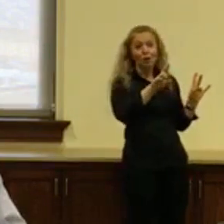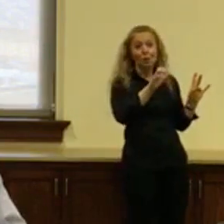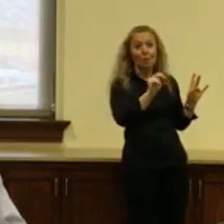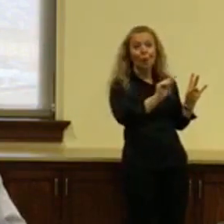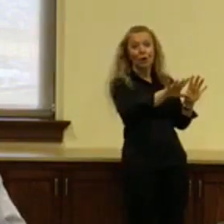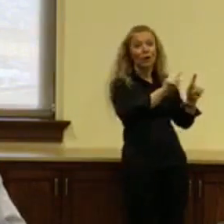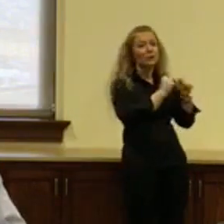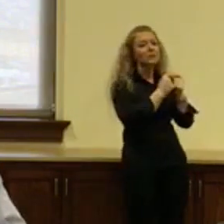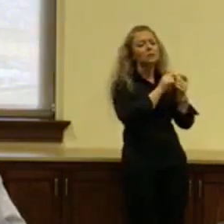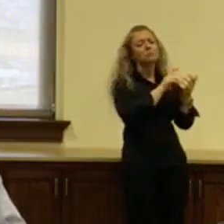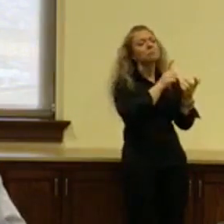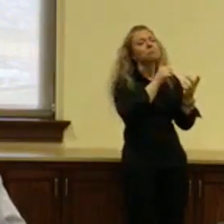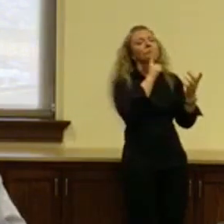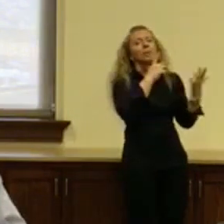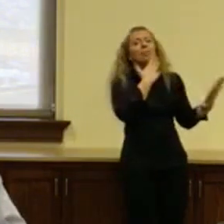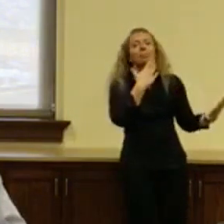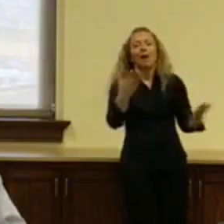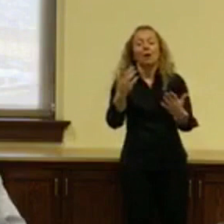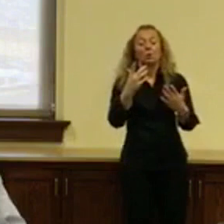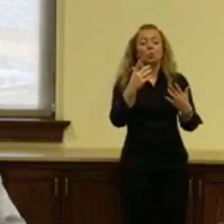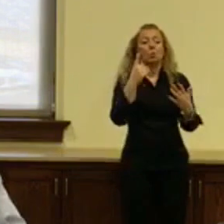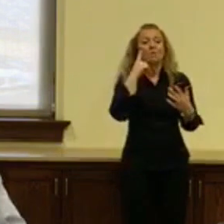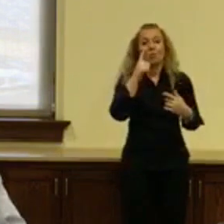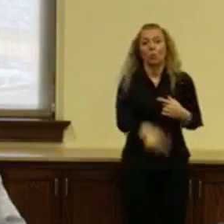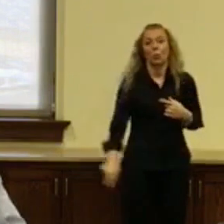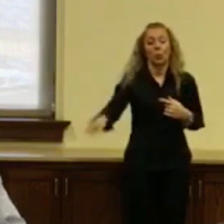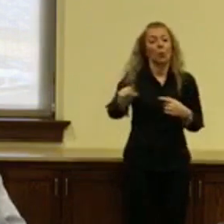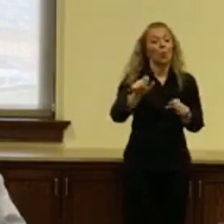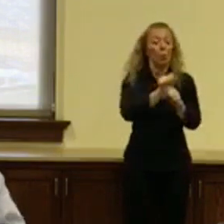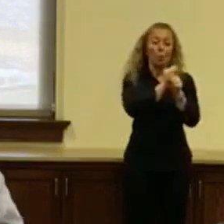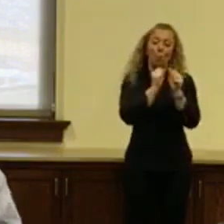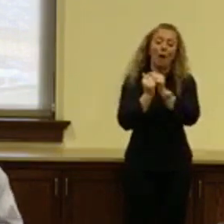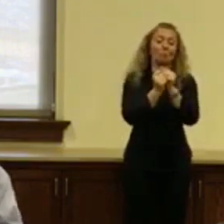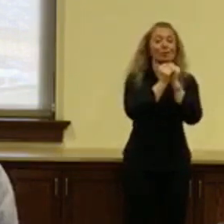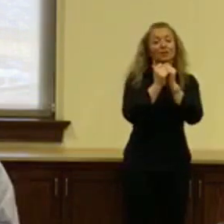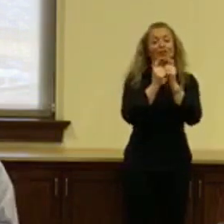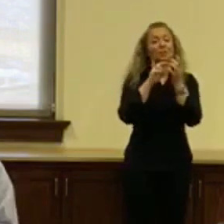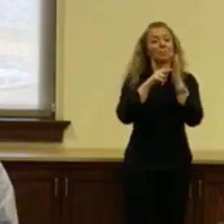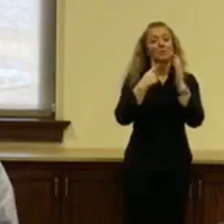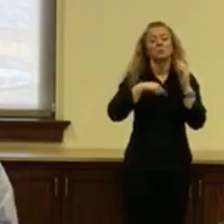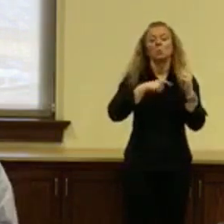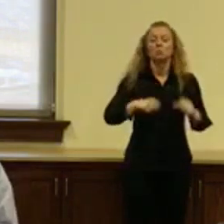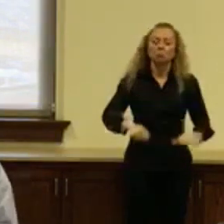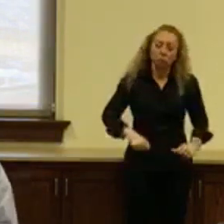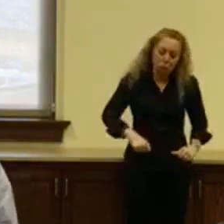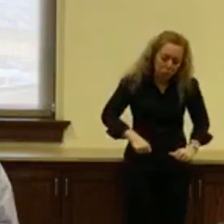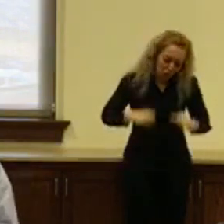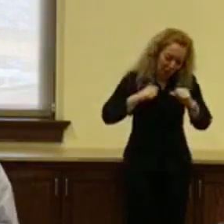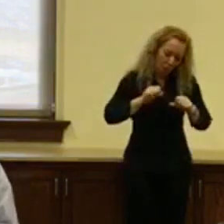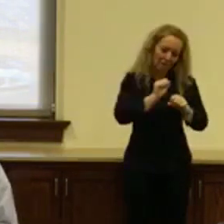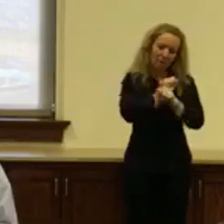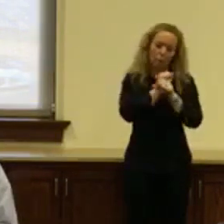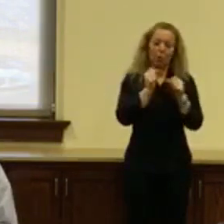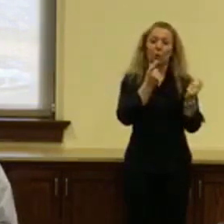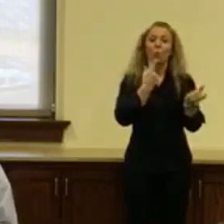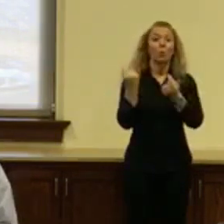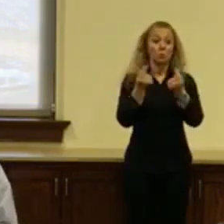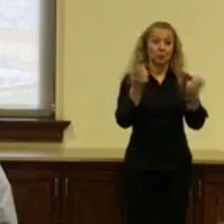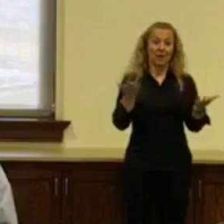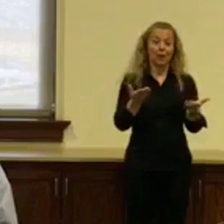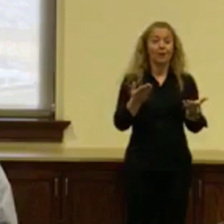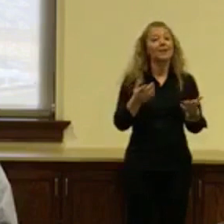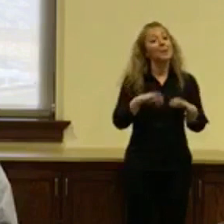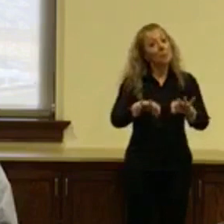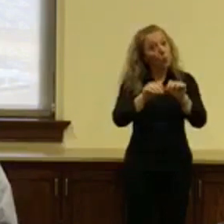have seen throughout this county and throughout this region right now really makes you proud of the work and what we can do. So we want to continue to